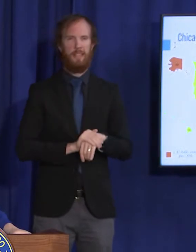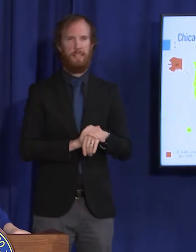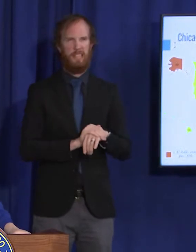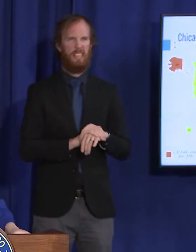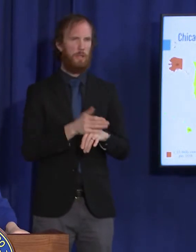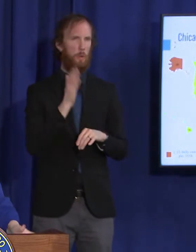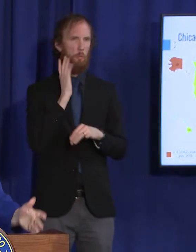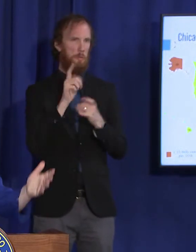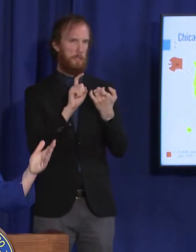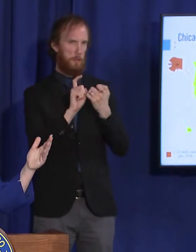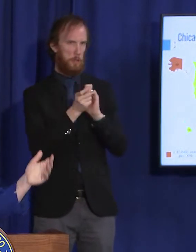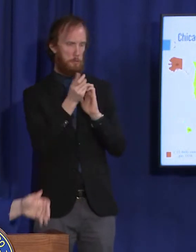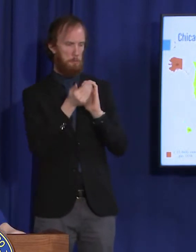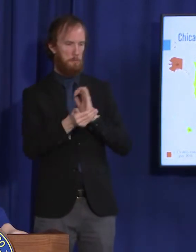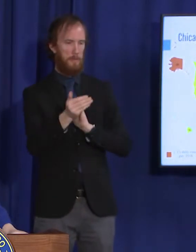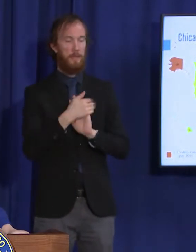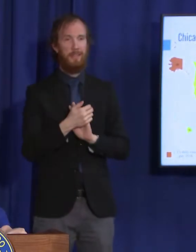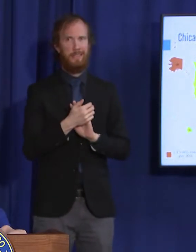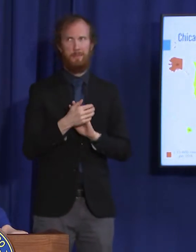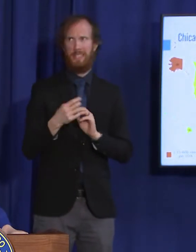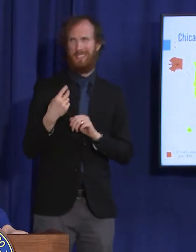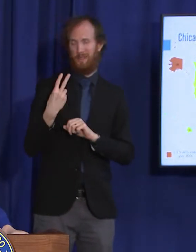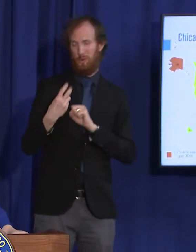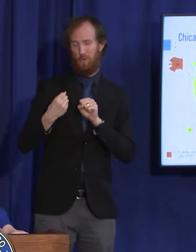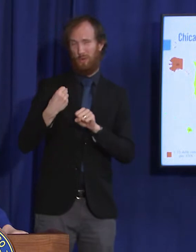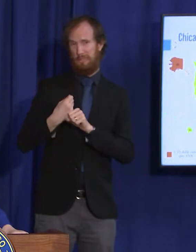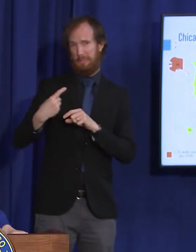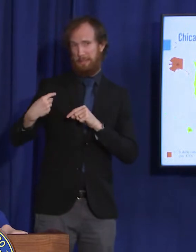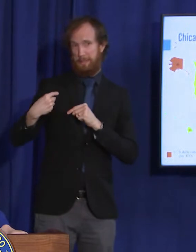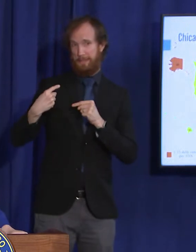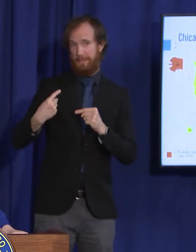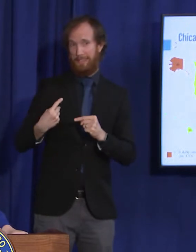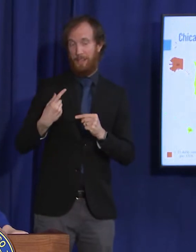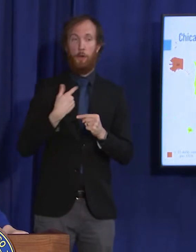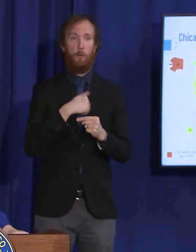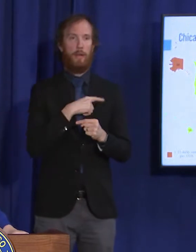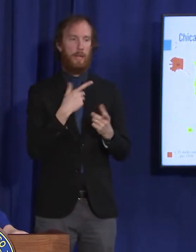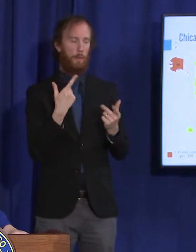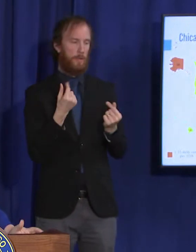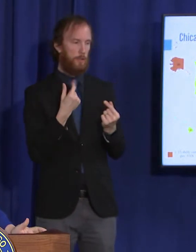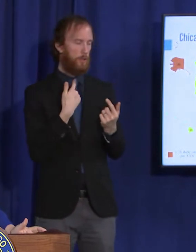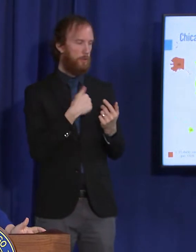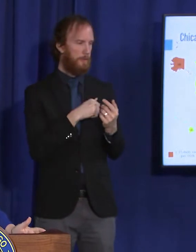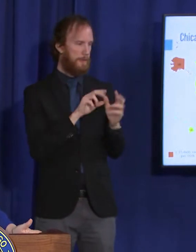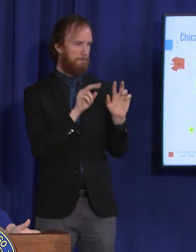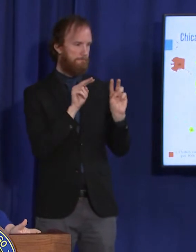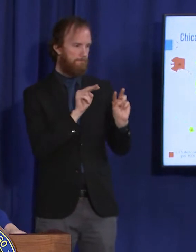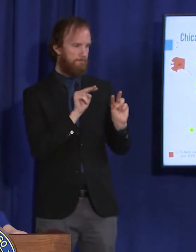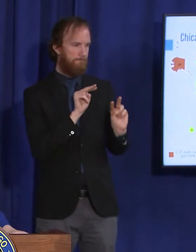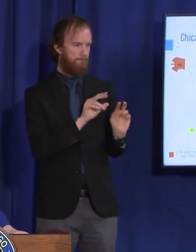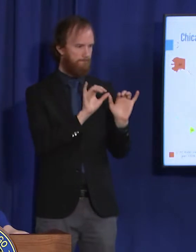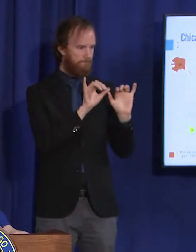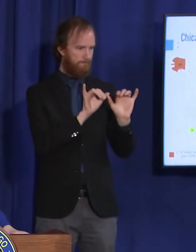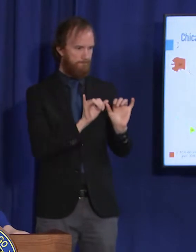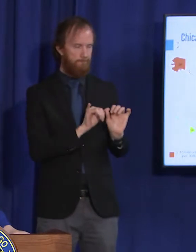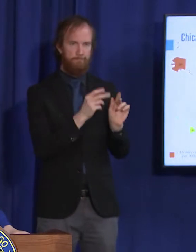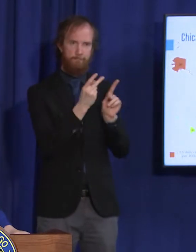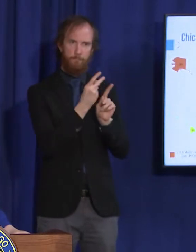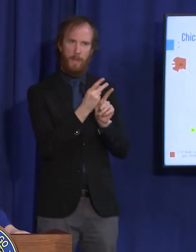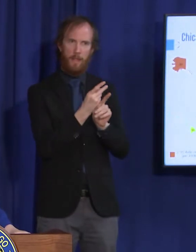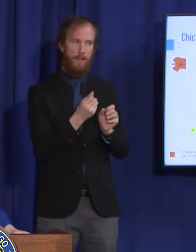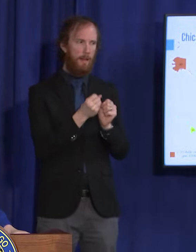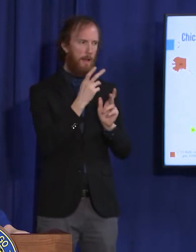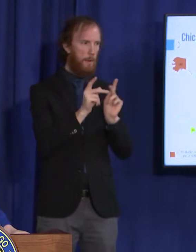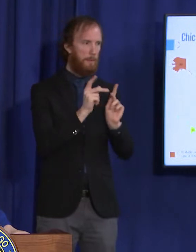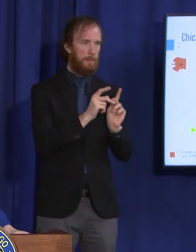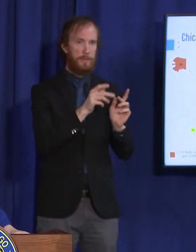it, where for nearly 2 years now, we have been calculating what are the case rates per